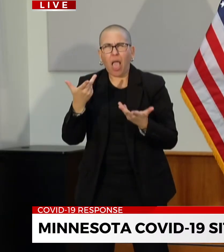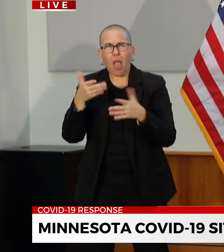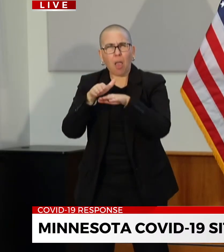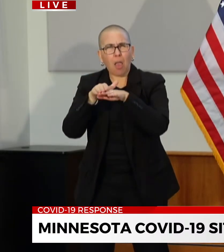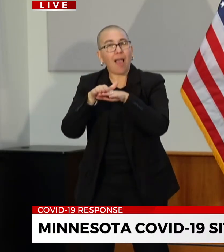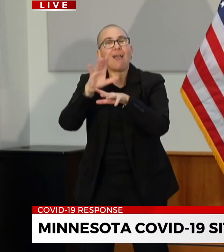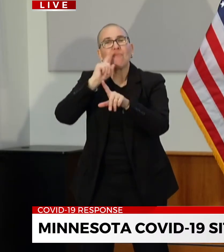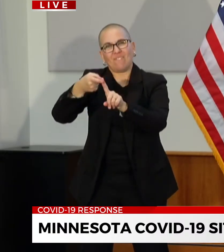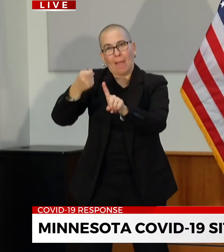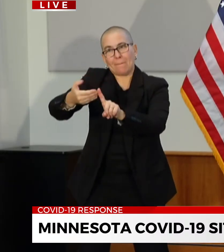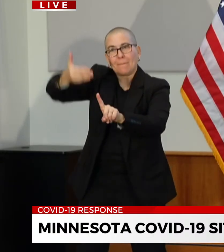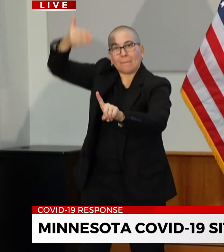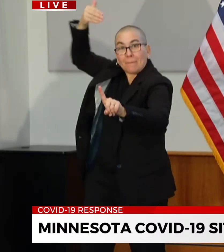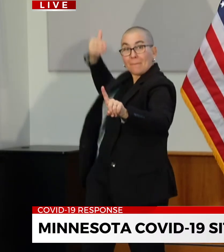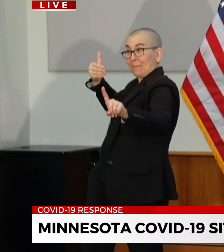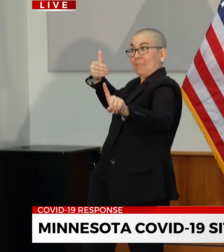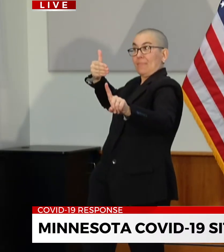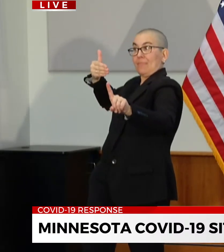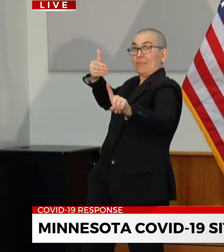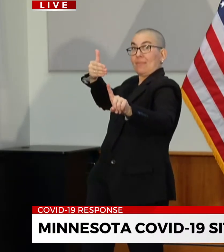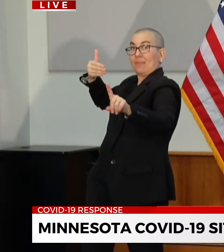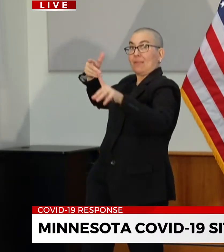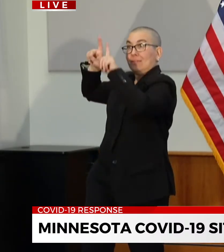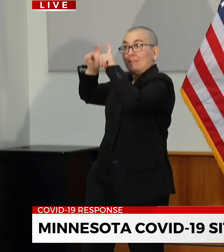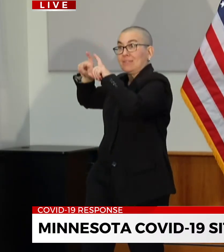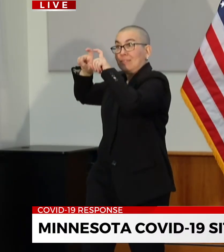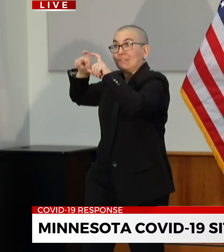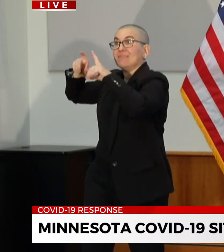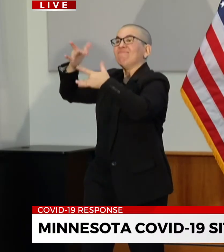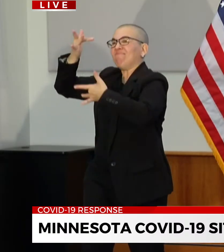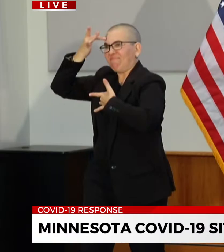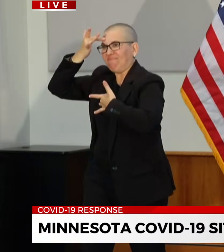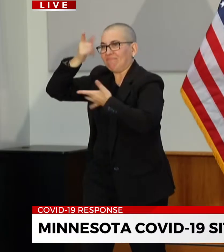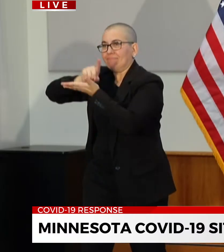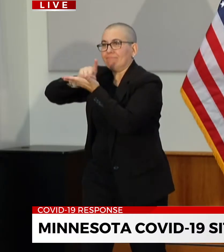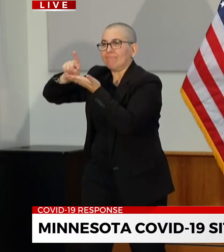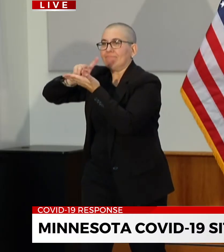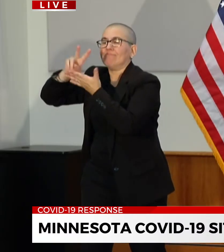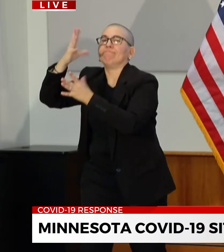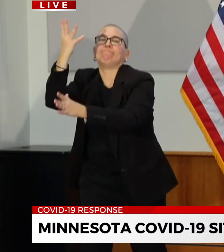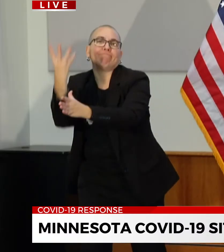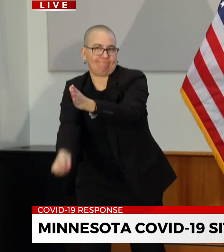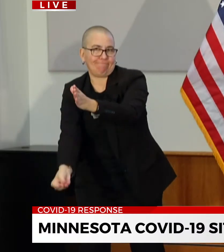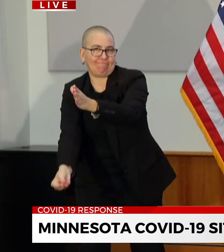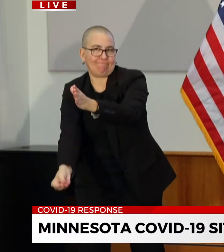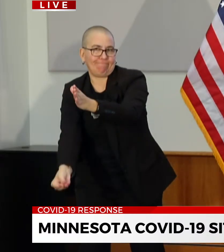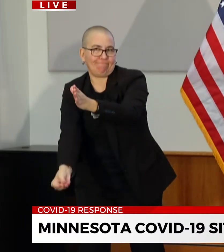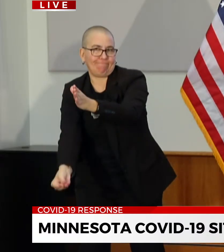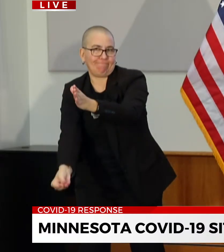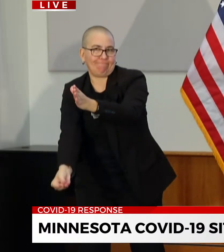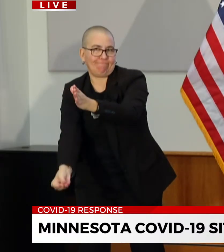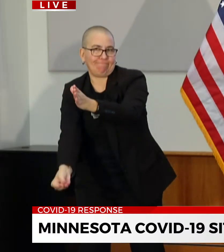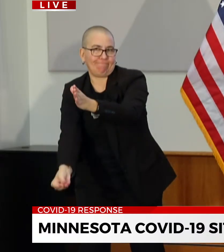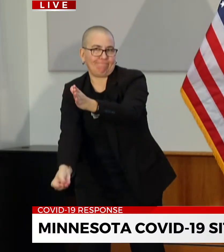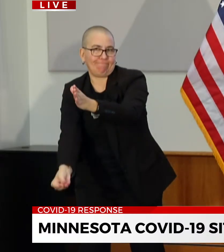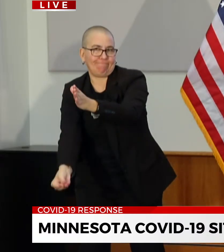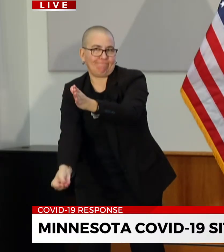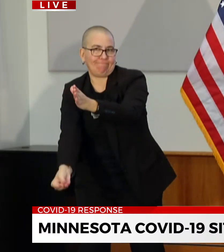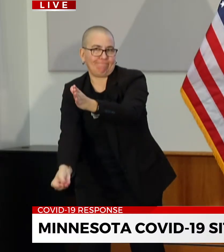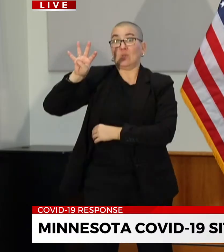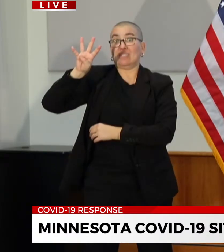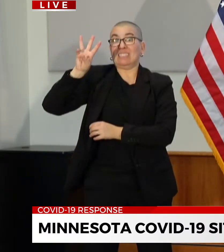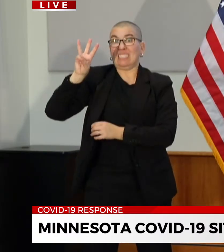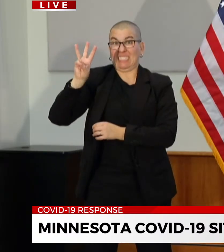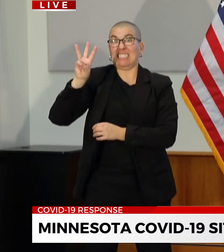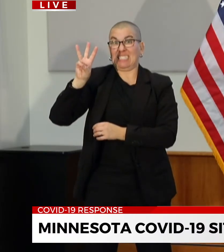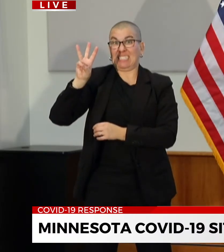mentioned. Daily confirmed and probable deaths reached a new high of 346 the week ending